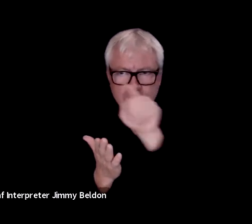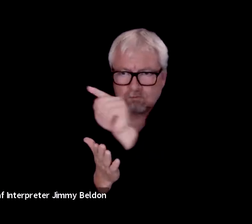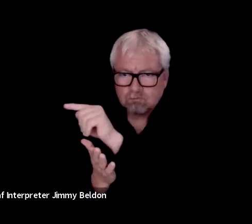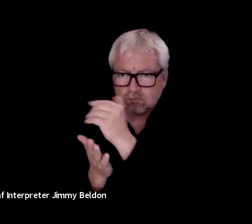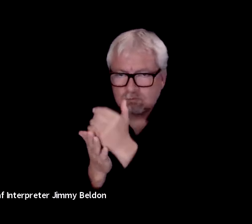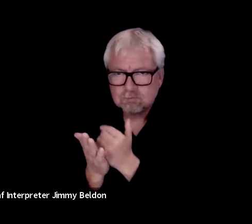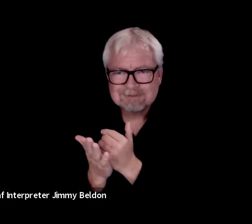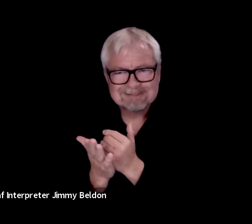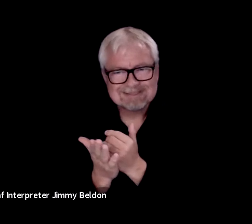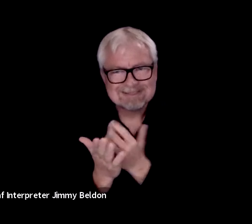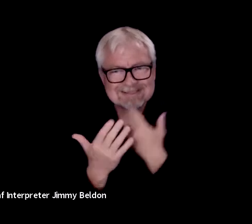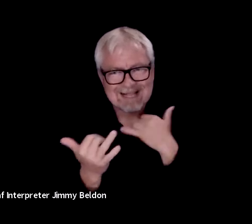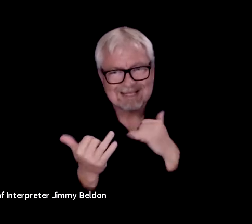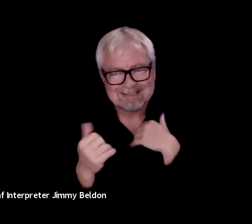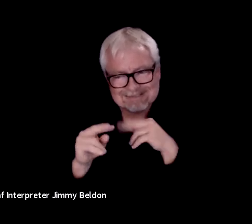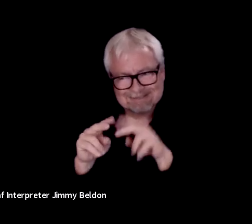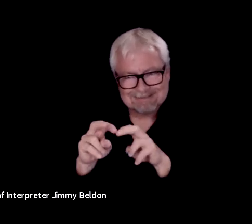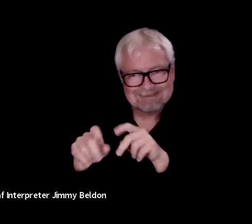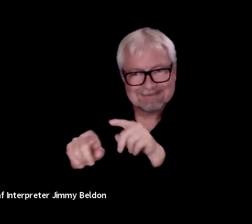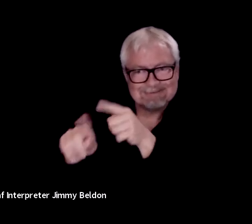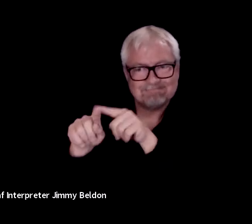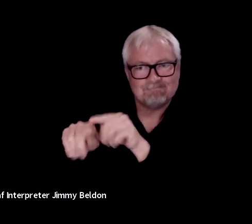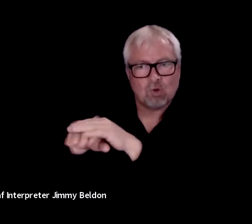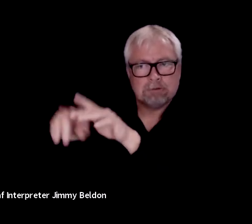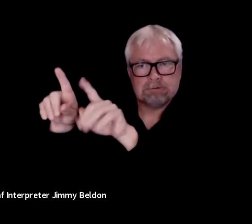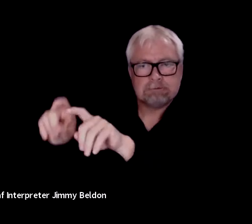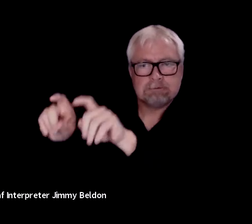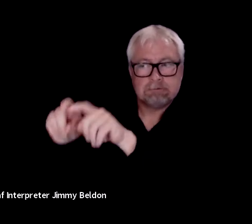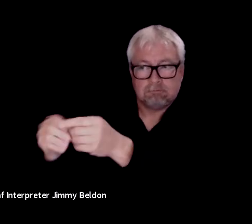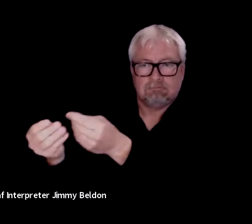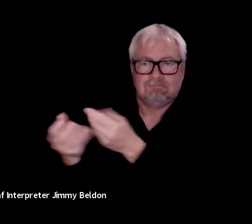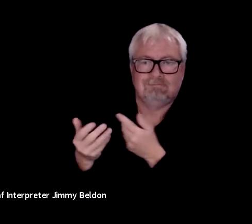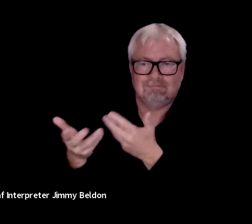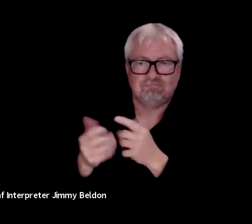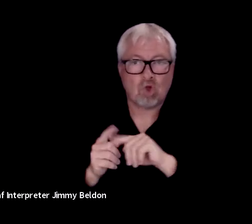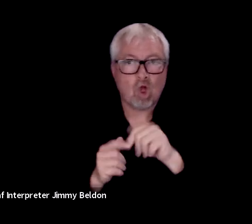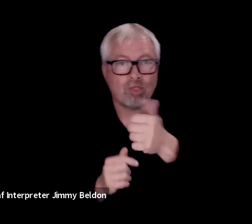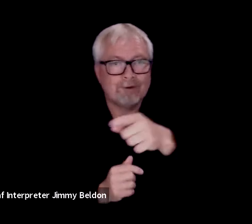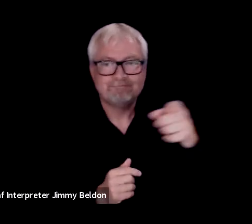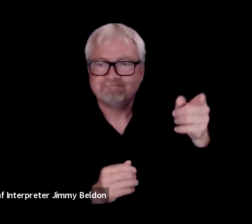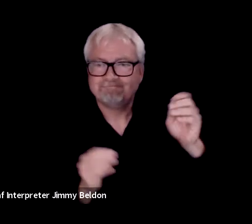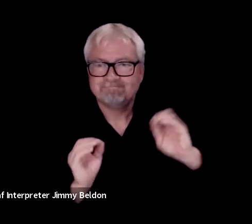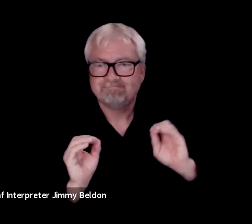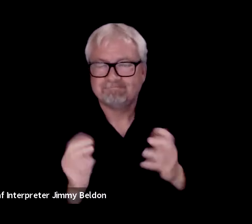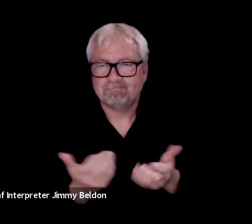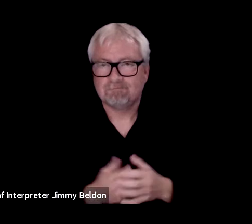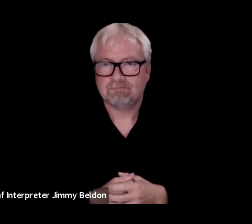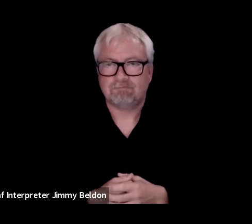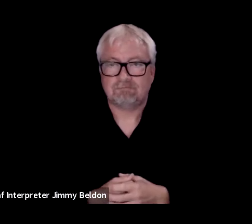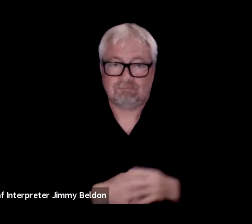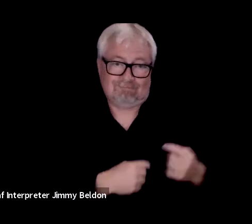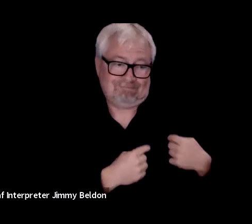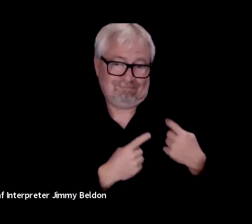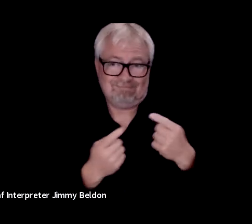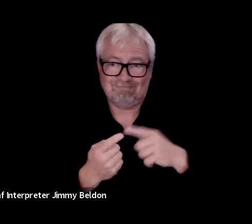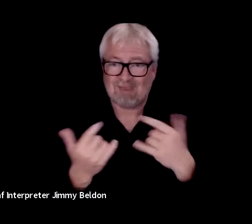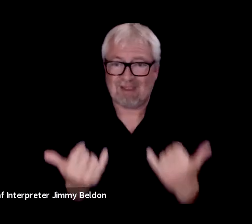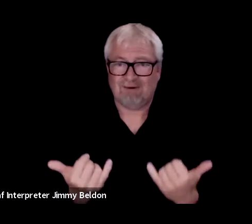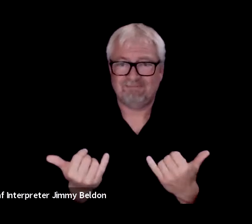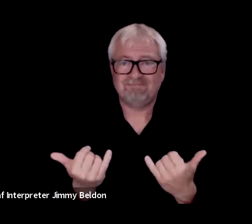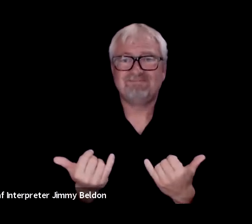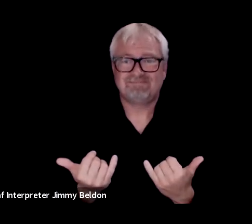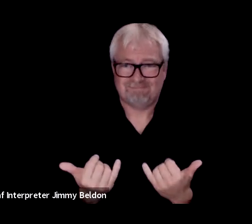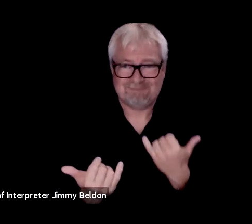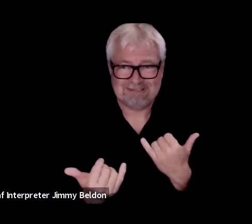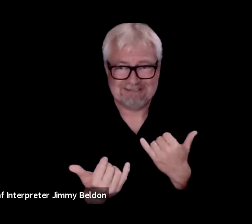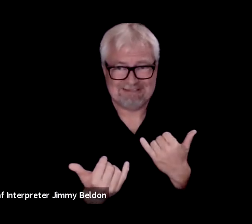our epidemiologists who talk to confirmed positives. And at this point in the pandemic, just given the sheer volume of cases, we're just